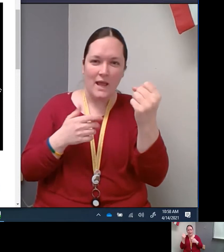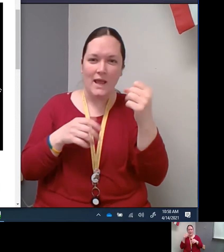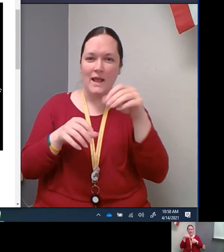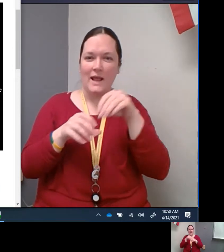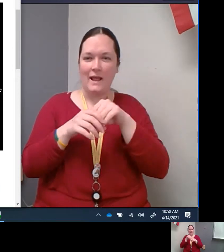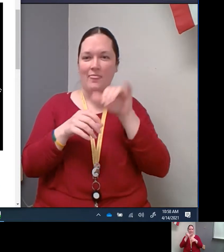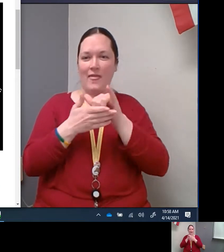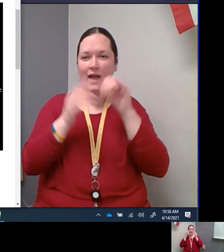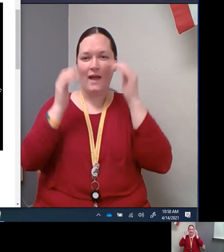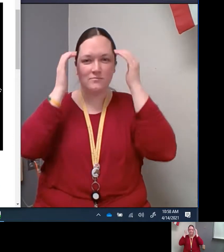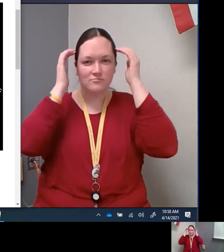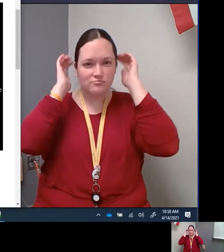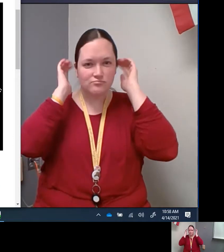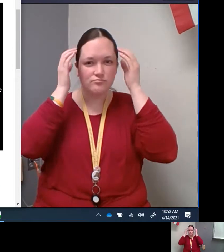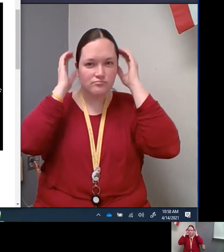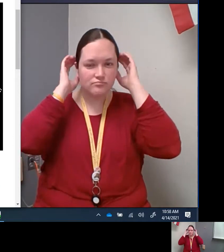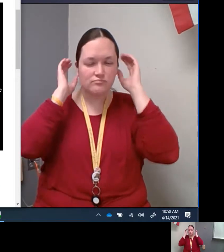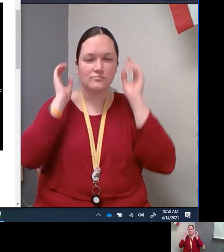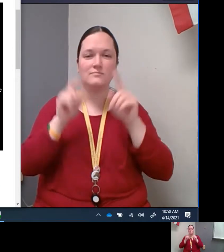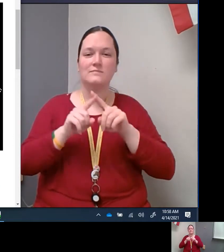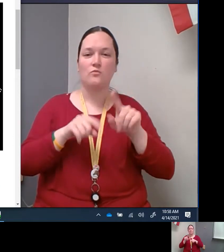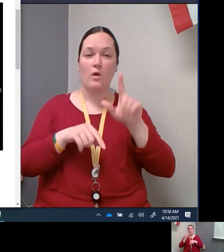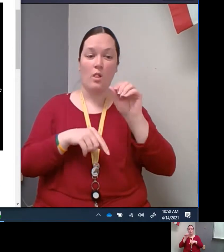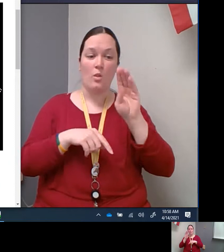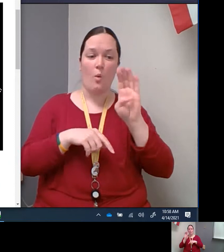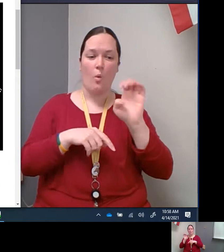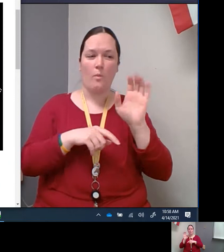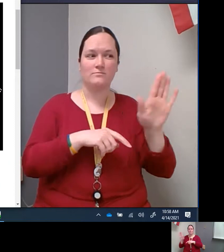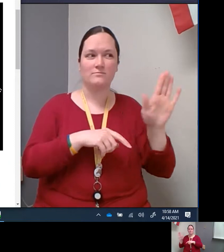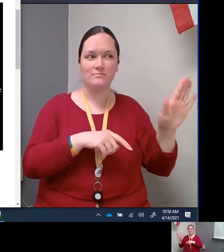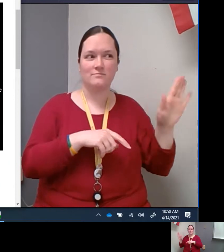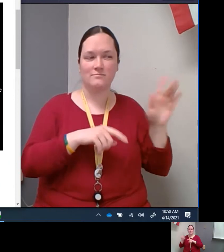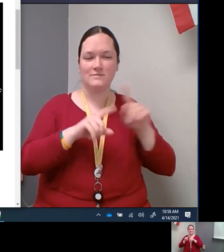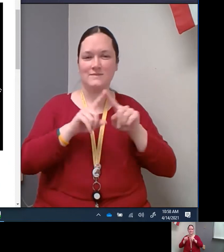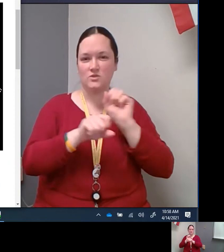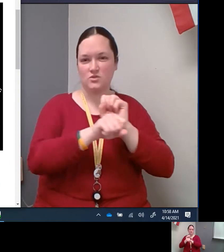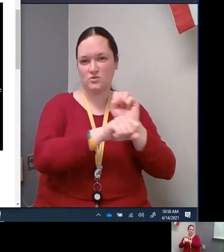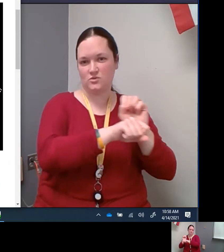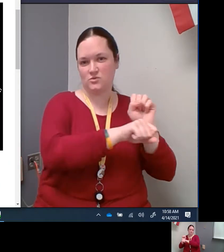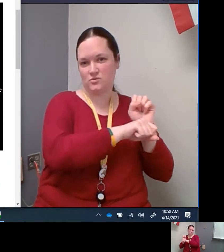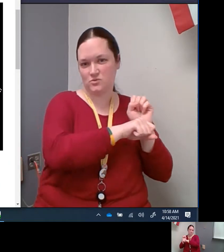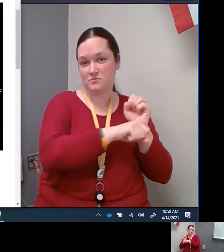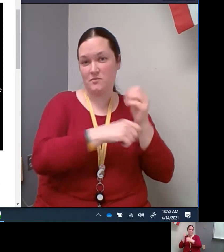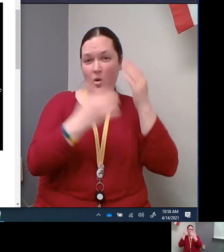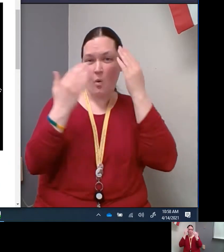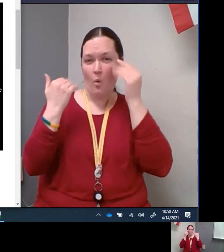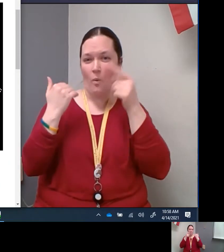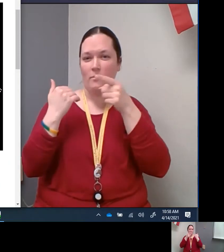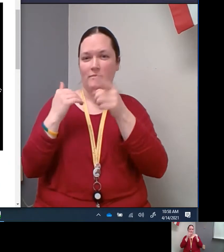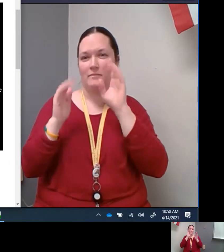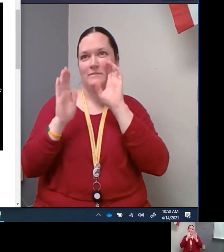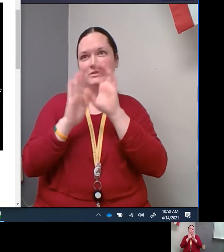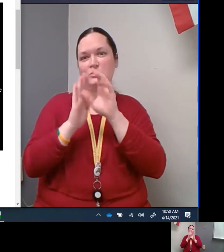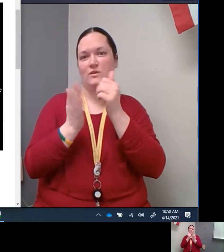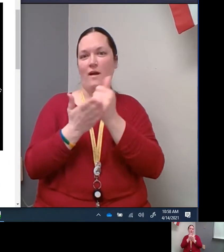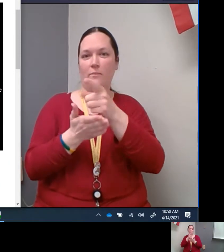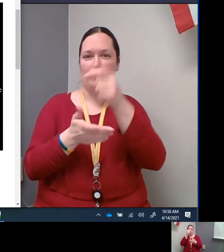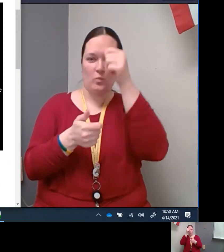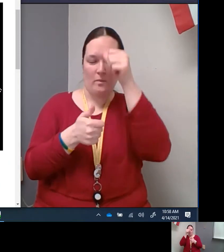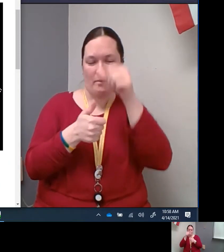memories in there. And so each of these lobes have different functions that are associated with it, and hopefully those little icons help you remember those